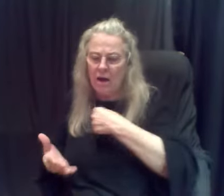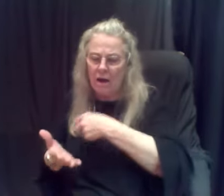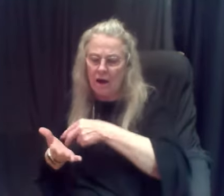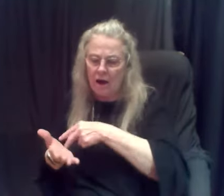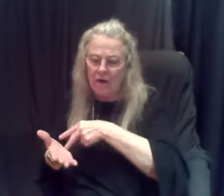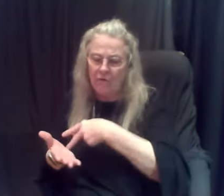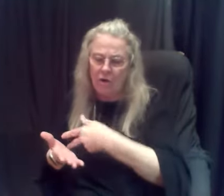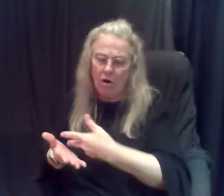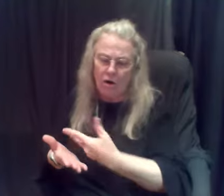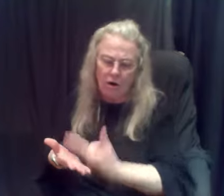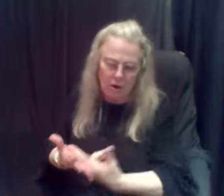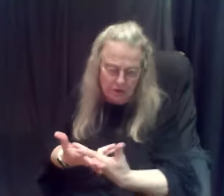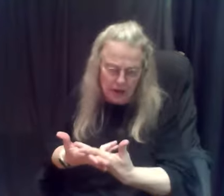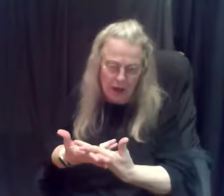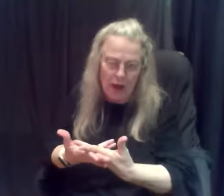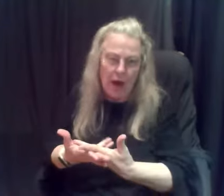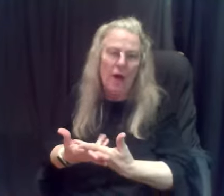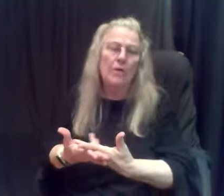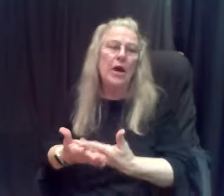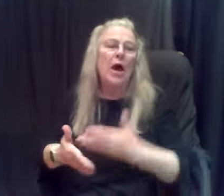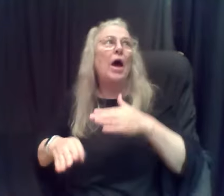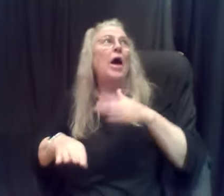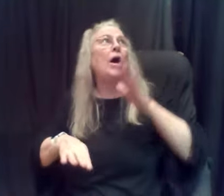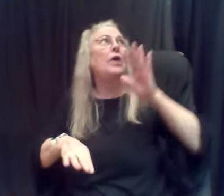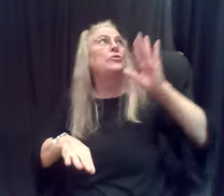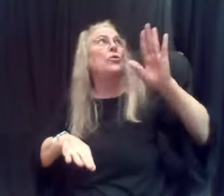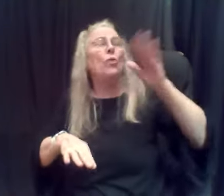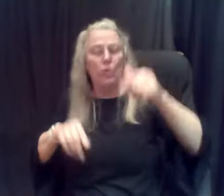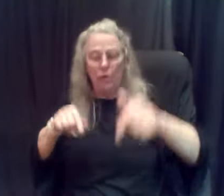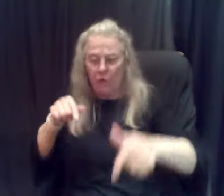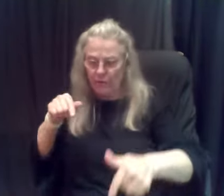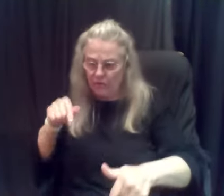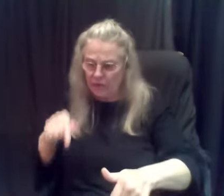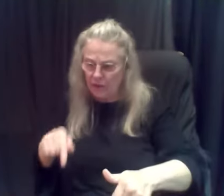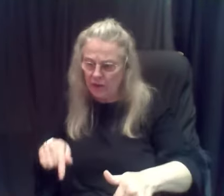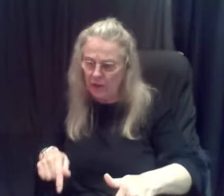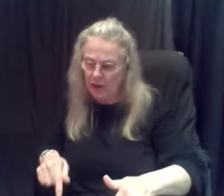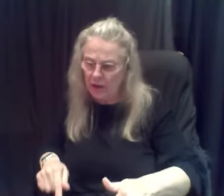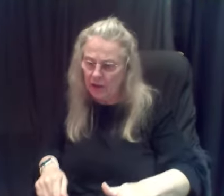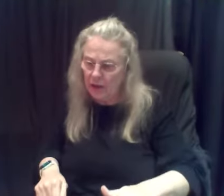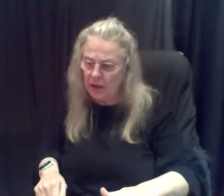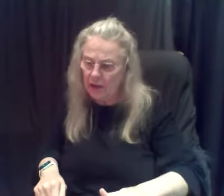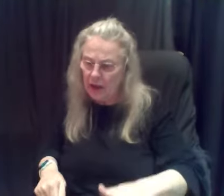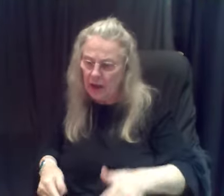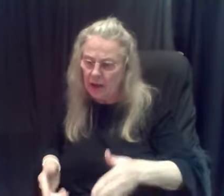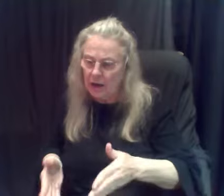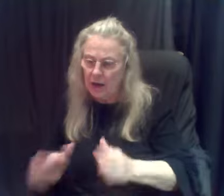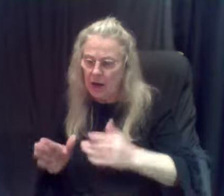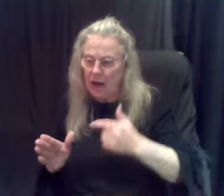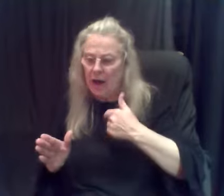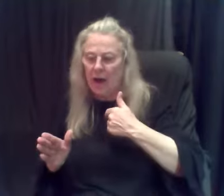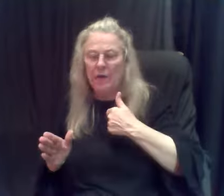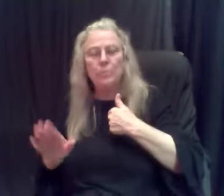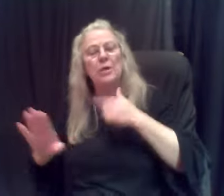I fall down at your feet. Let